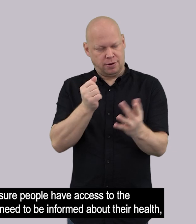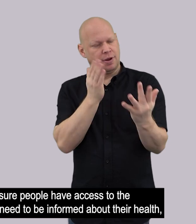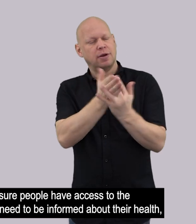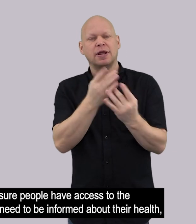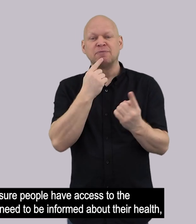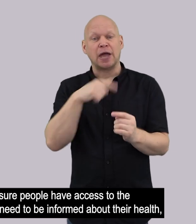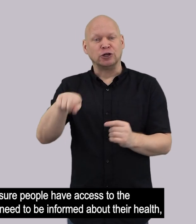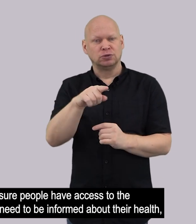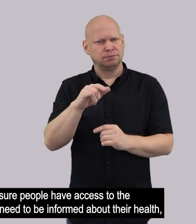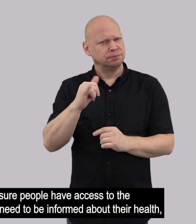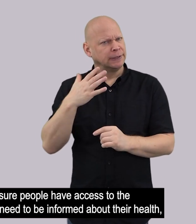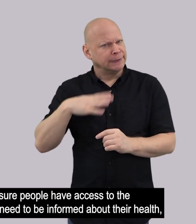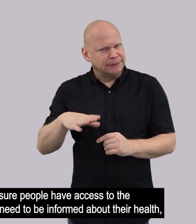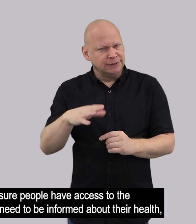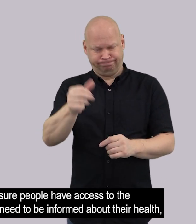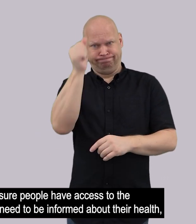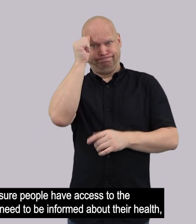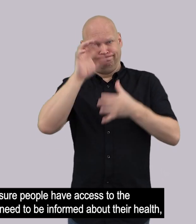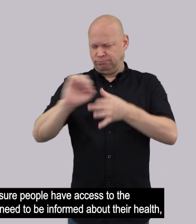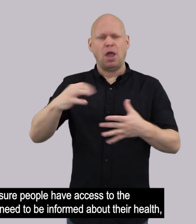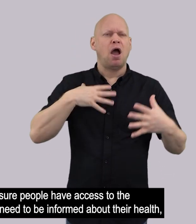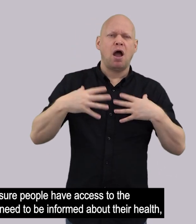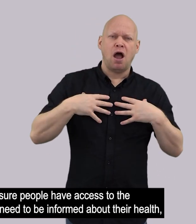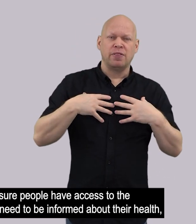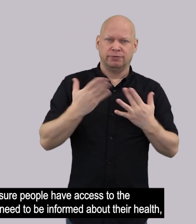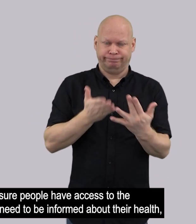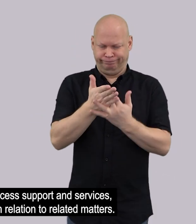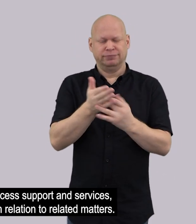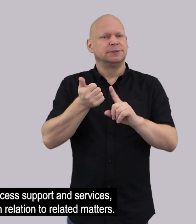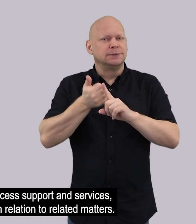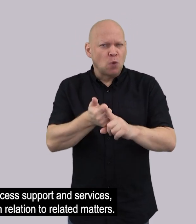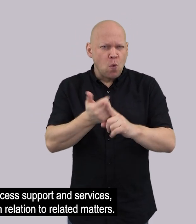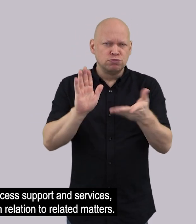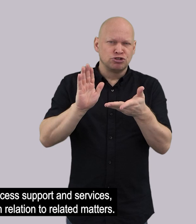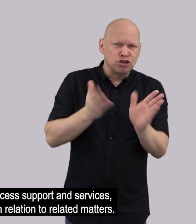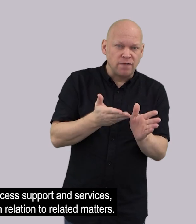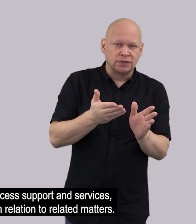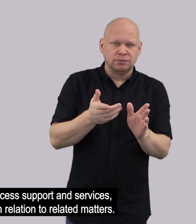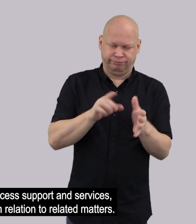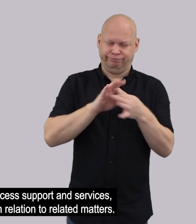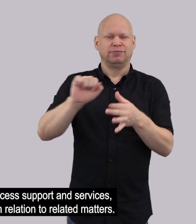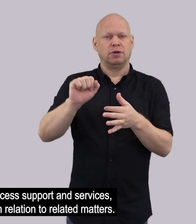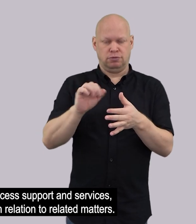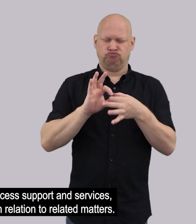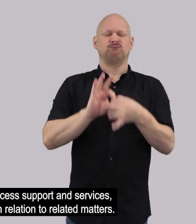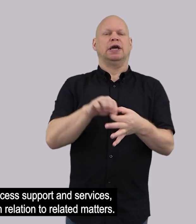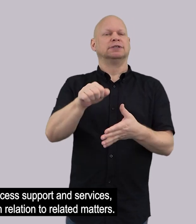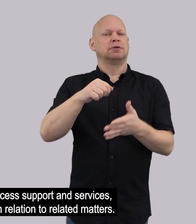they need to be informed about their health, to access support and services, and in relation to related matters.